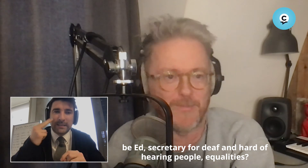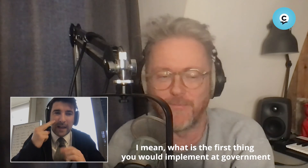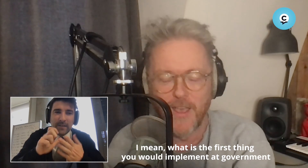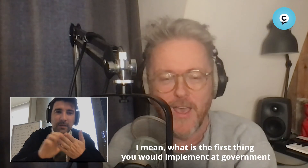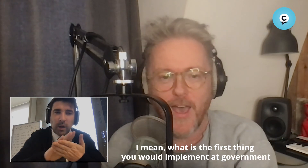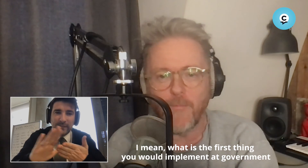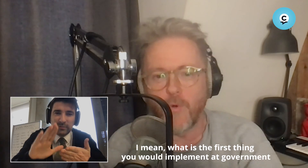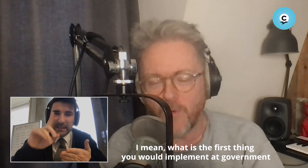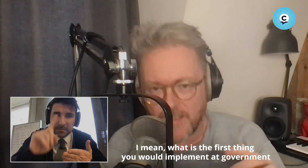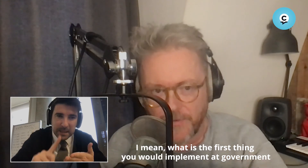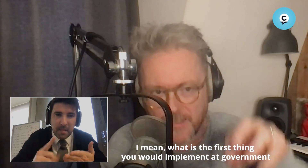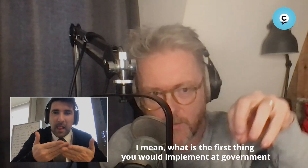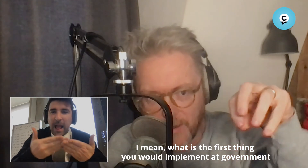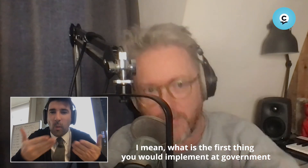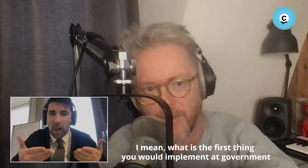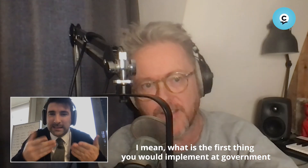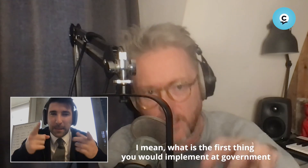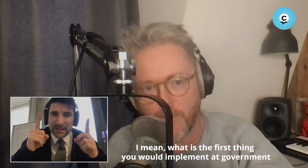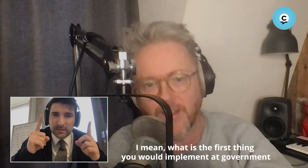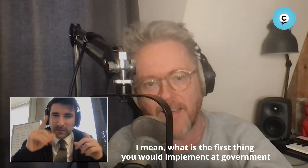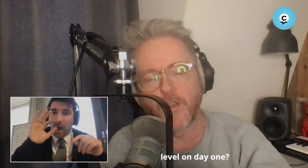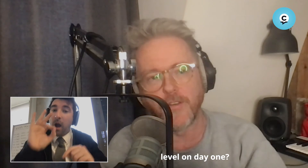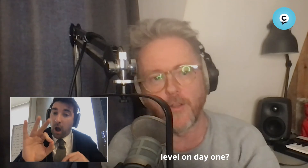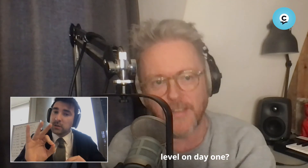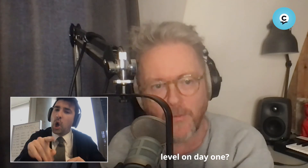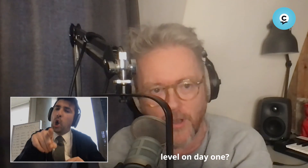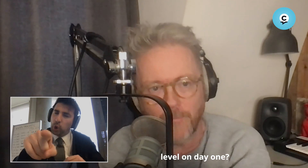mean, what is the first thing you would implement at government level on day one?